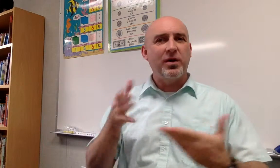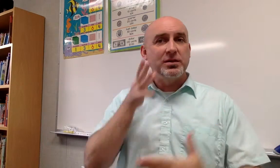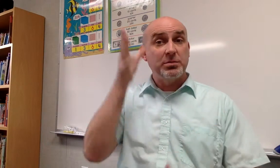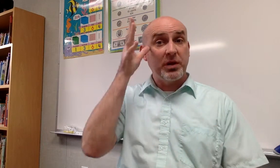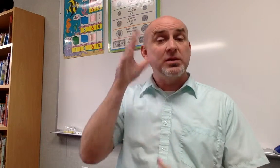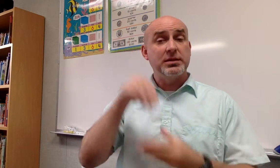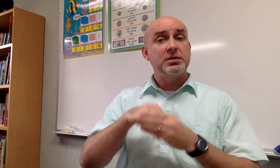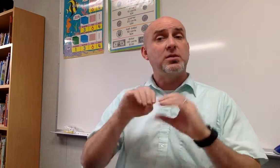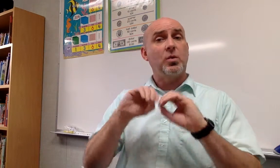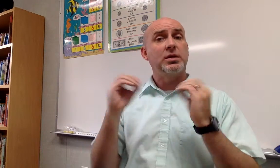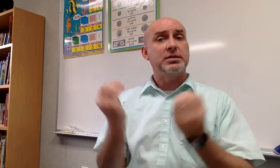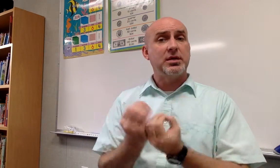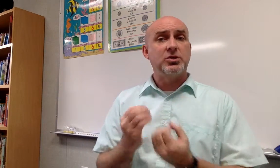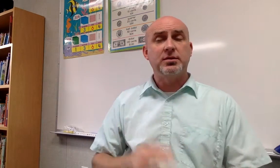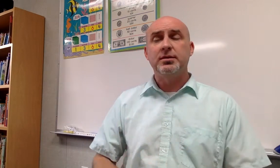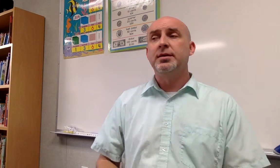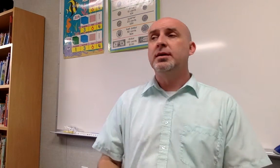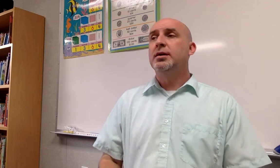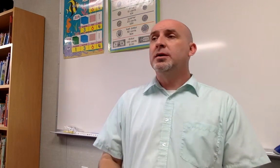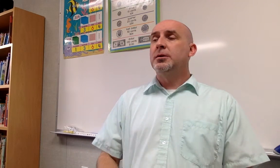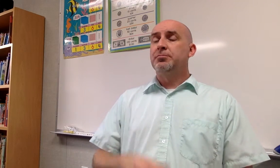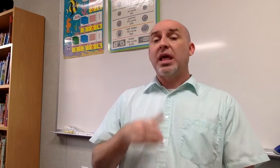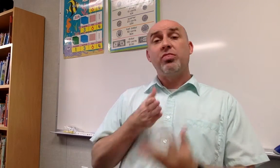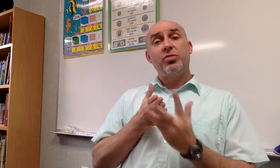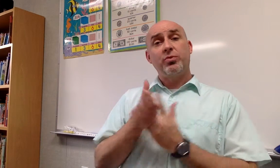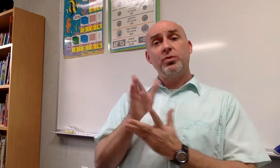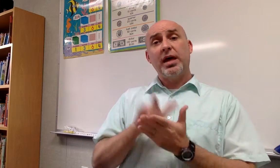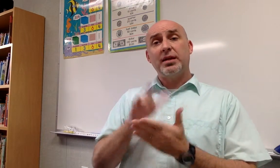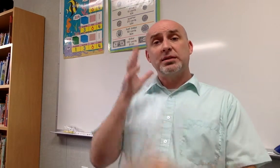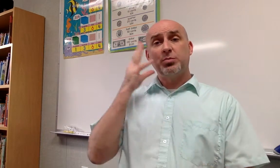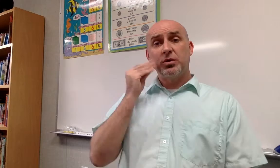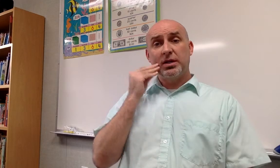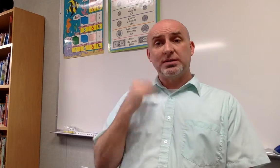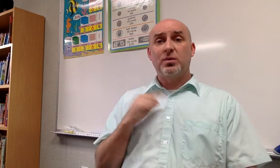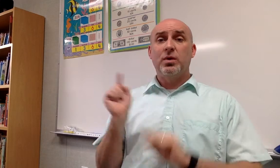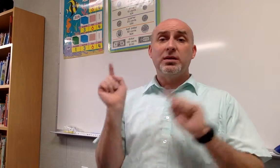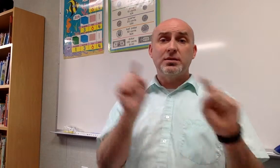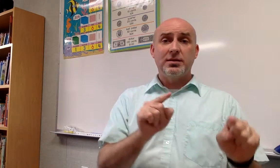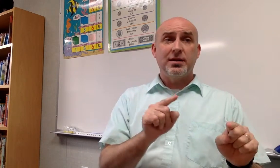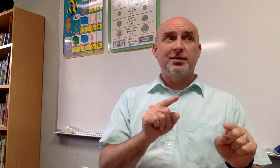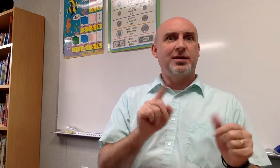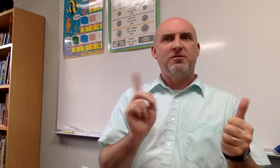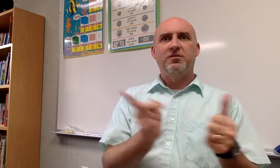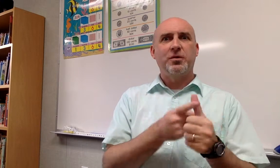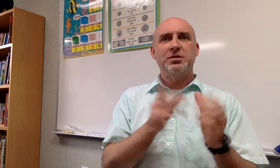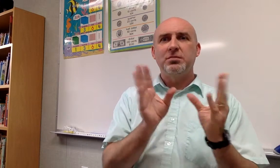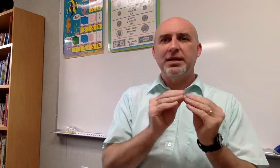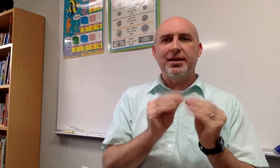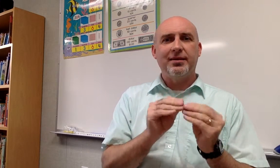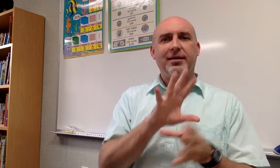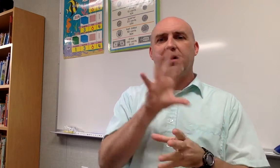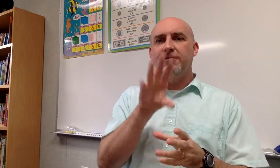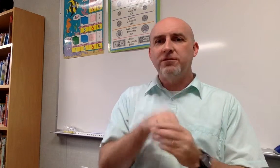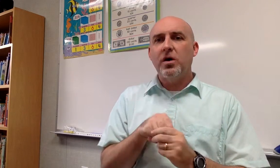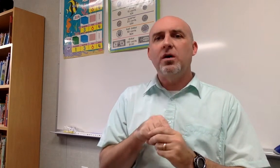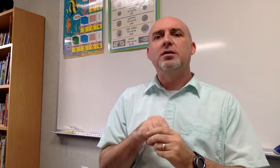these parents into the organization. And through that experience, I went to that first meeting and I got involved